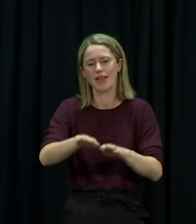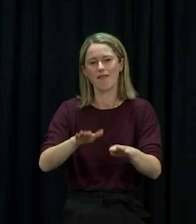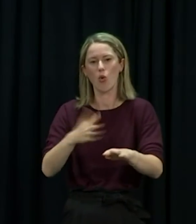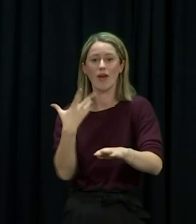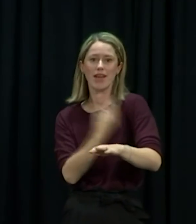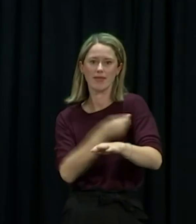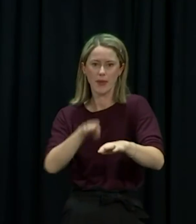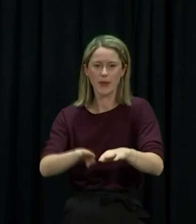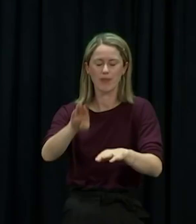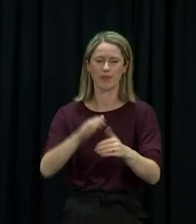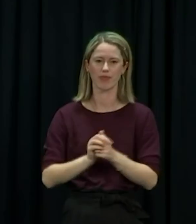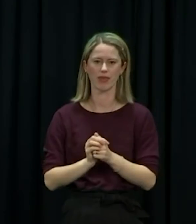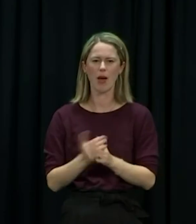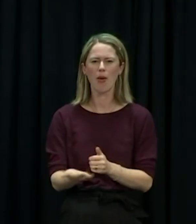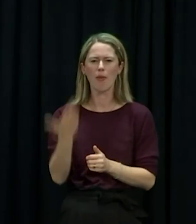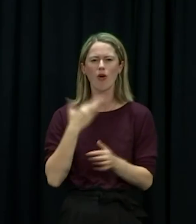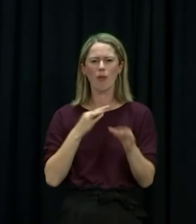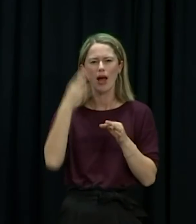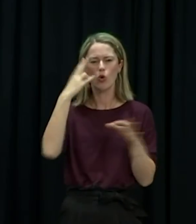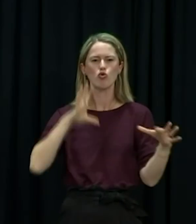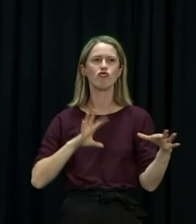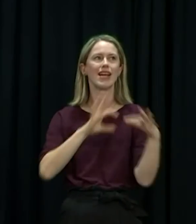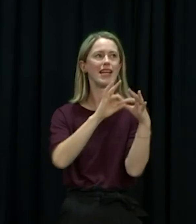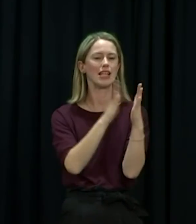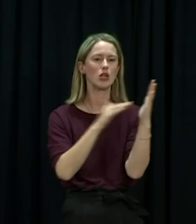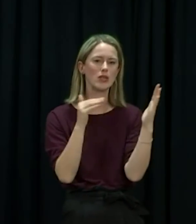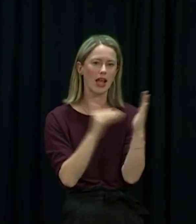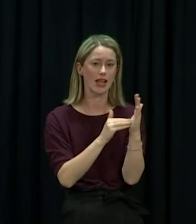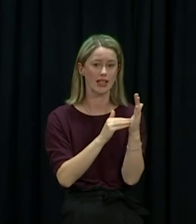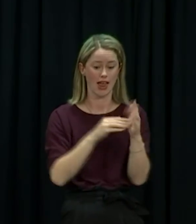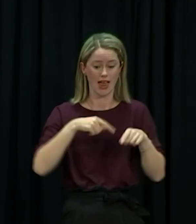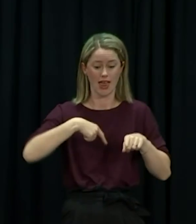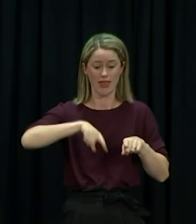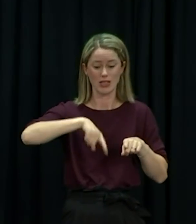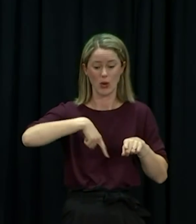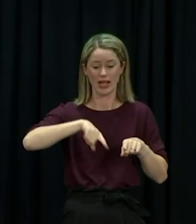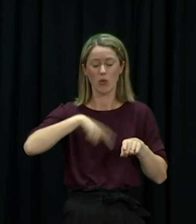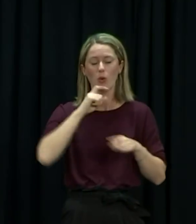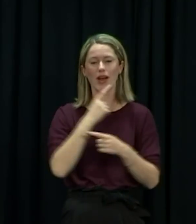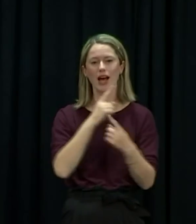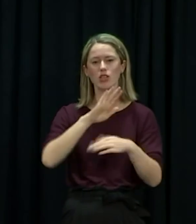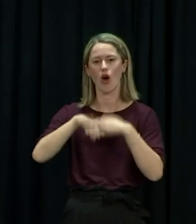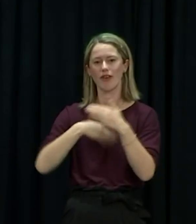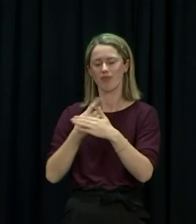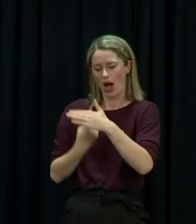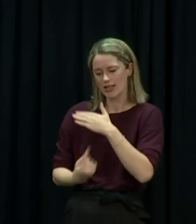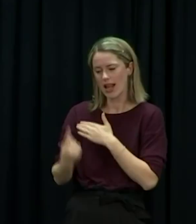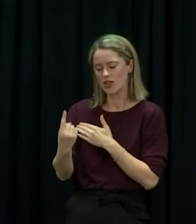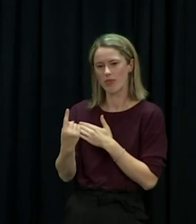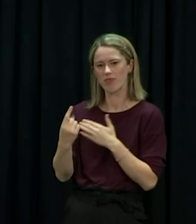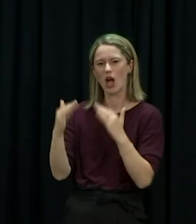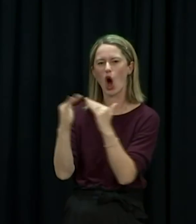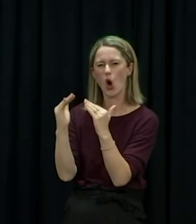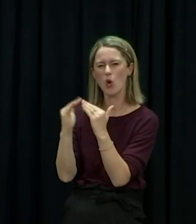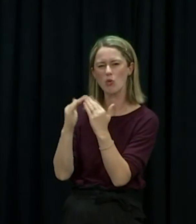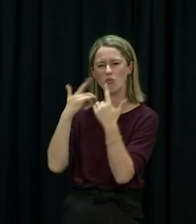lift. Our Reconnecting New Zealanders plan remains, and you'll see announcements at the end of this week on our self-isolation pilot, which takes place